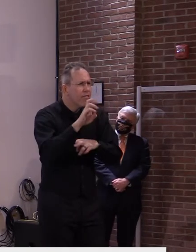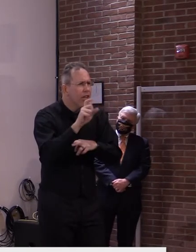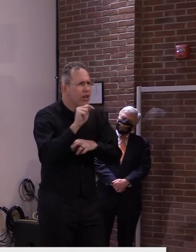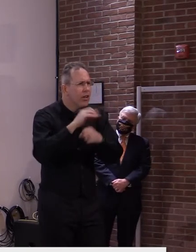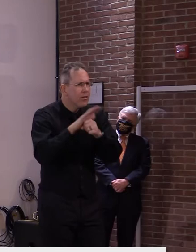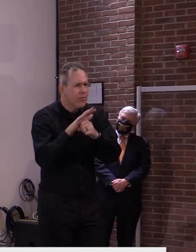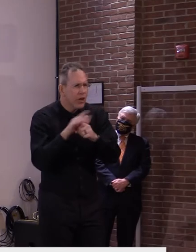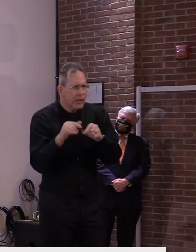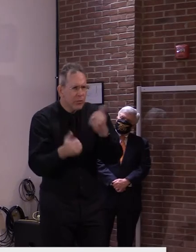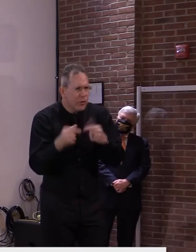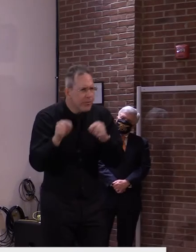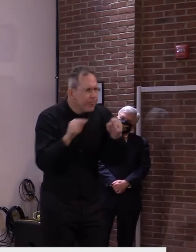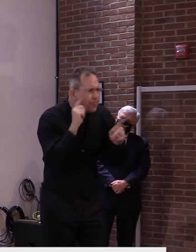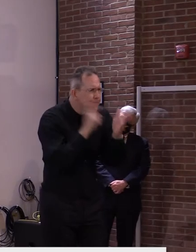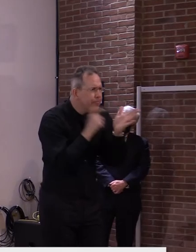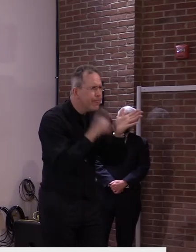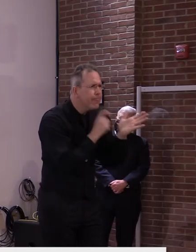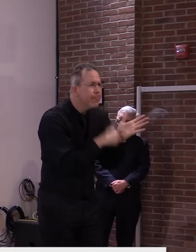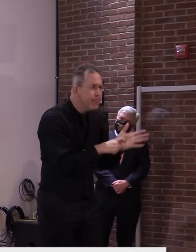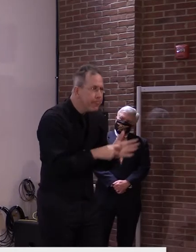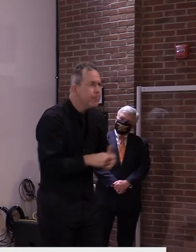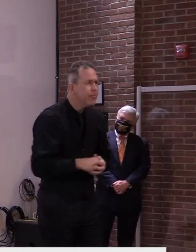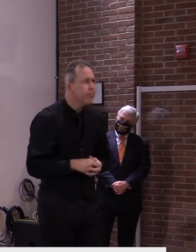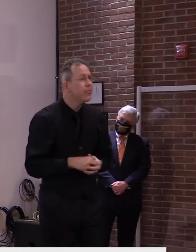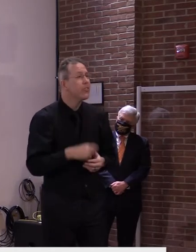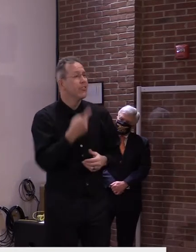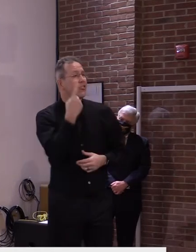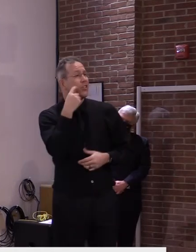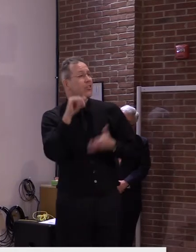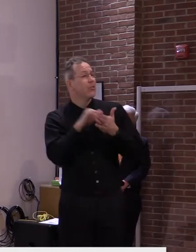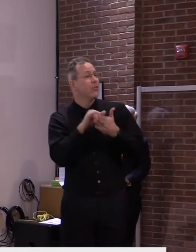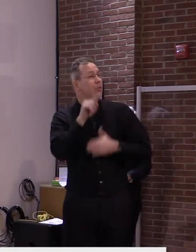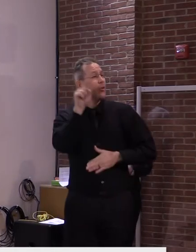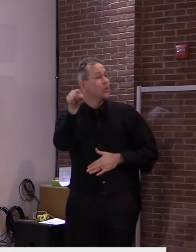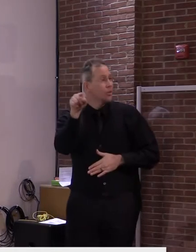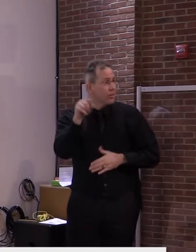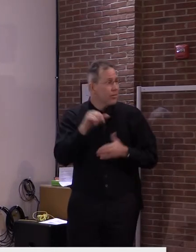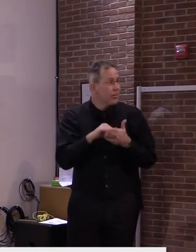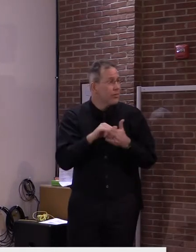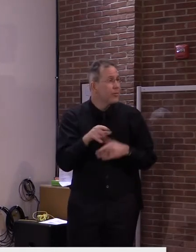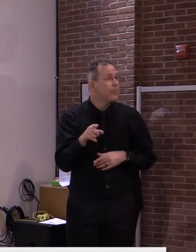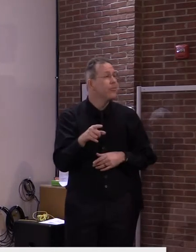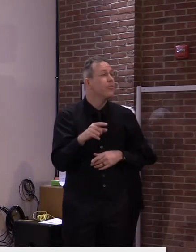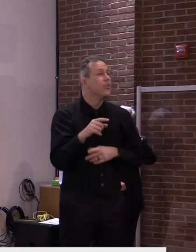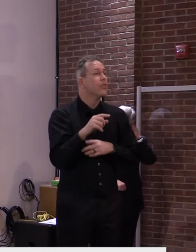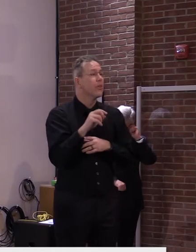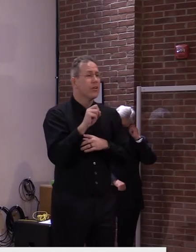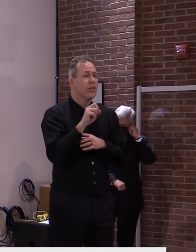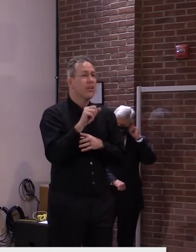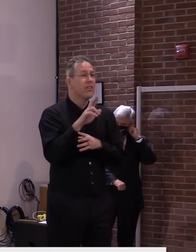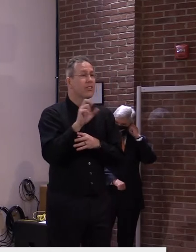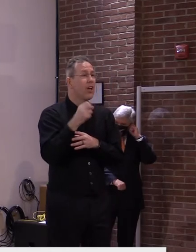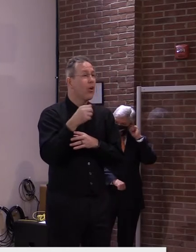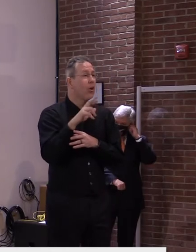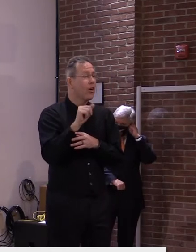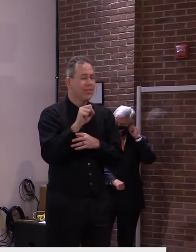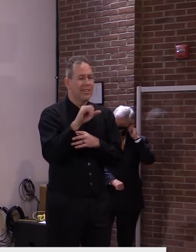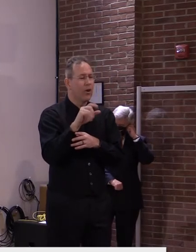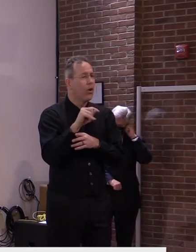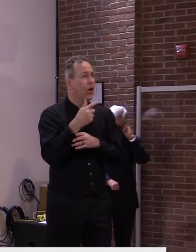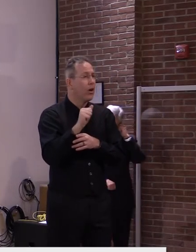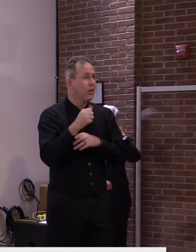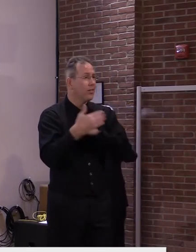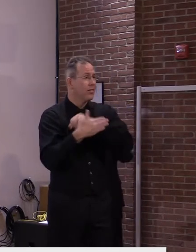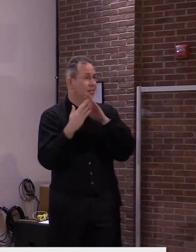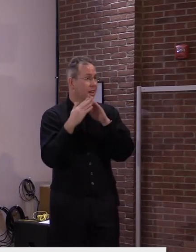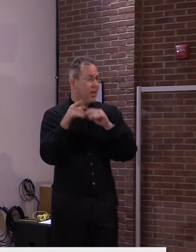was a case in Saratoga. There's now a case in Essex County, New York. There have been cases in